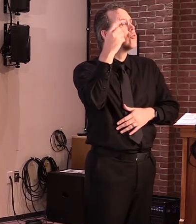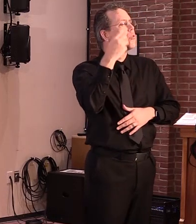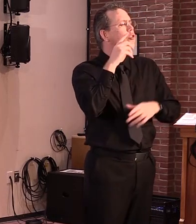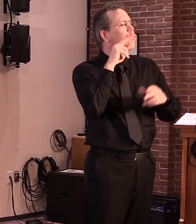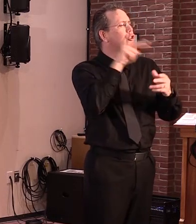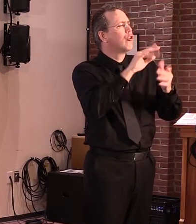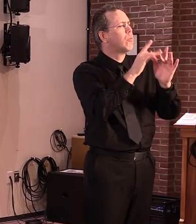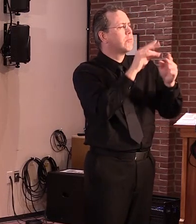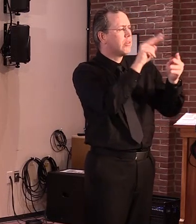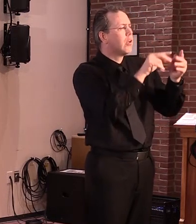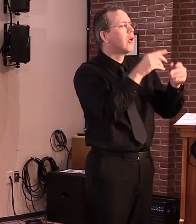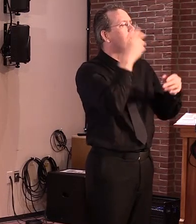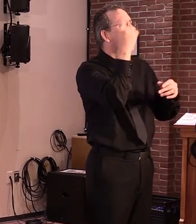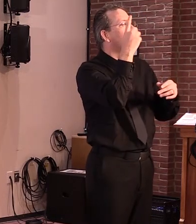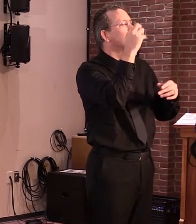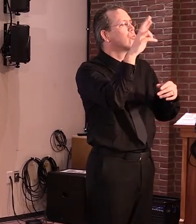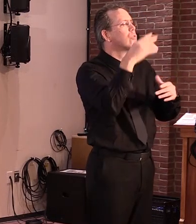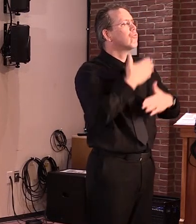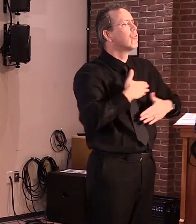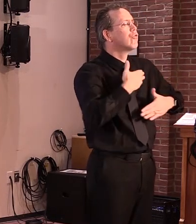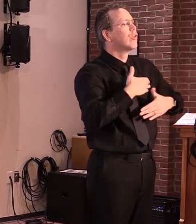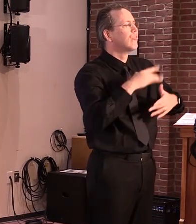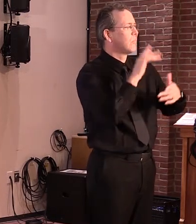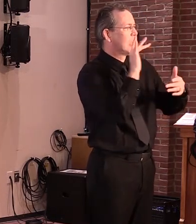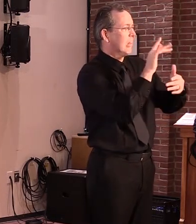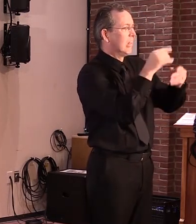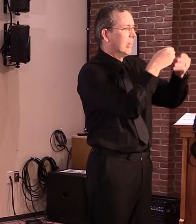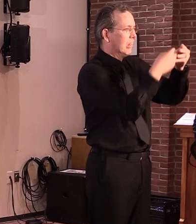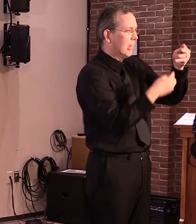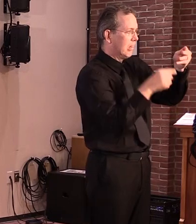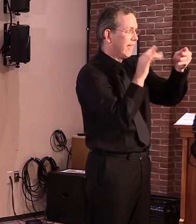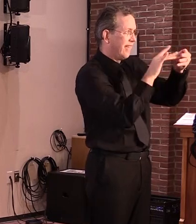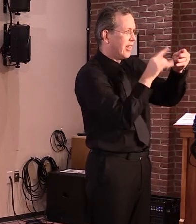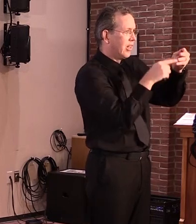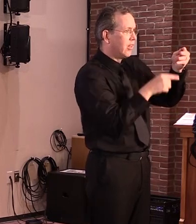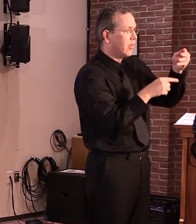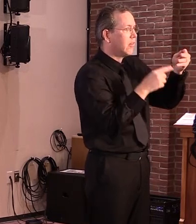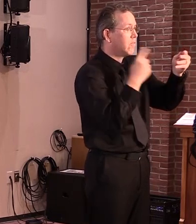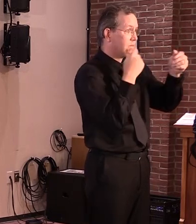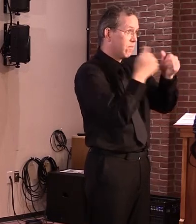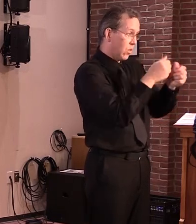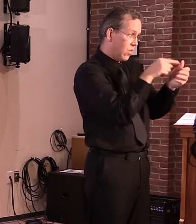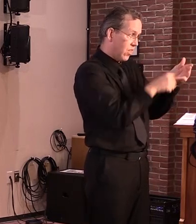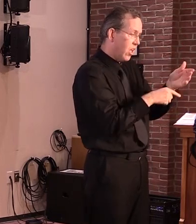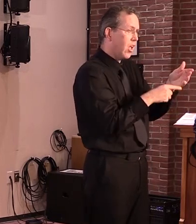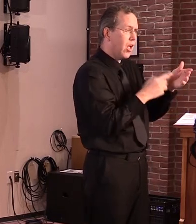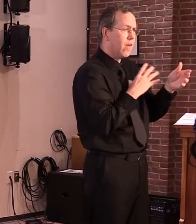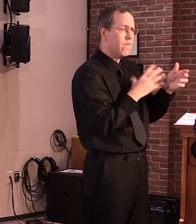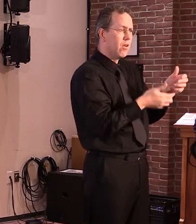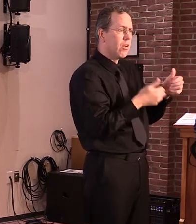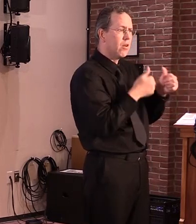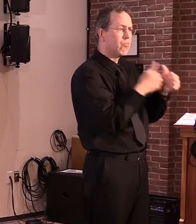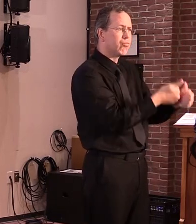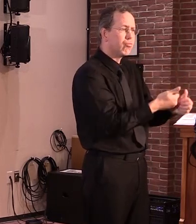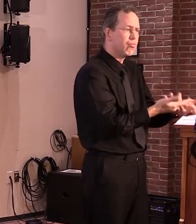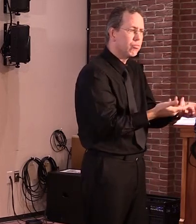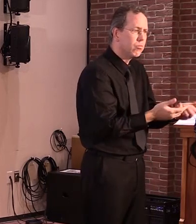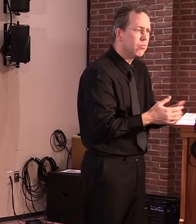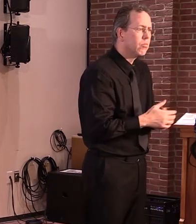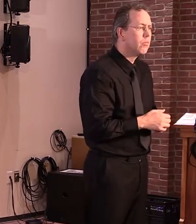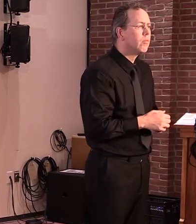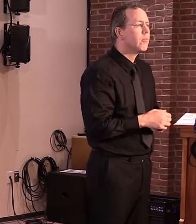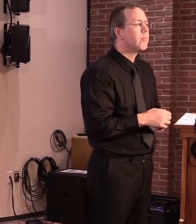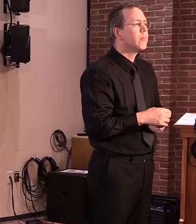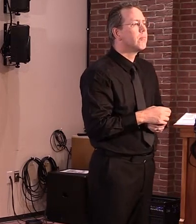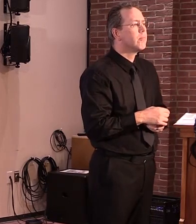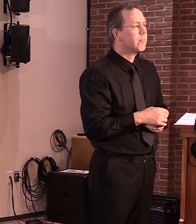may be open so long as they can comply with the guidance. Just to give you a pinpoint, it's section 4.2.